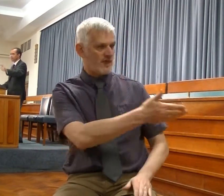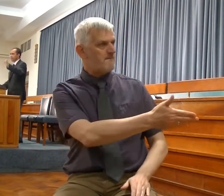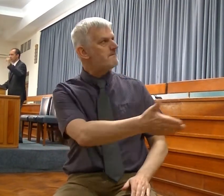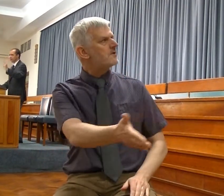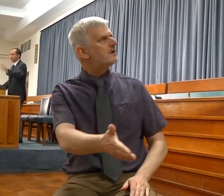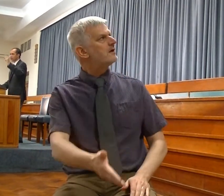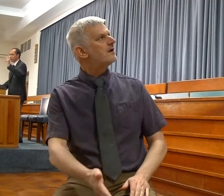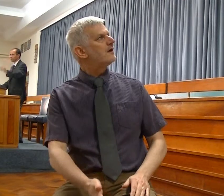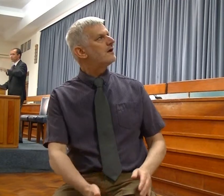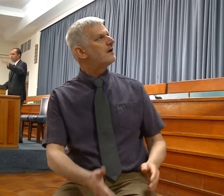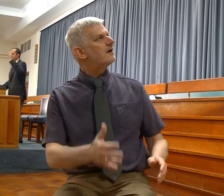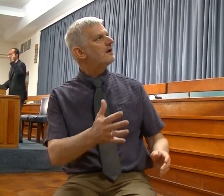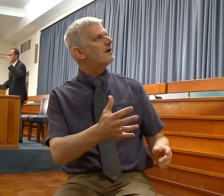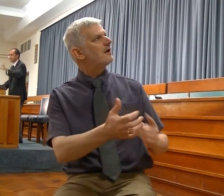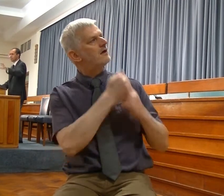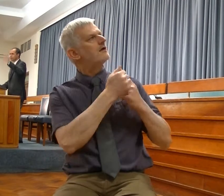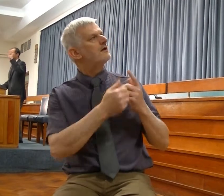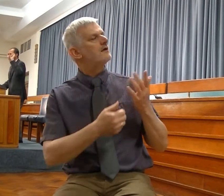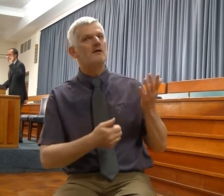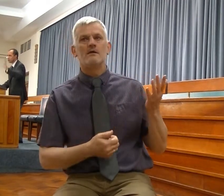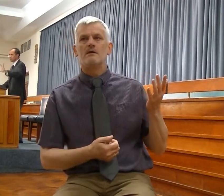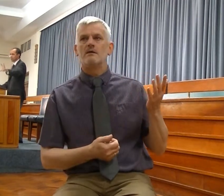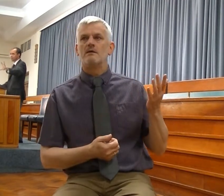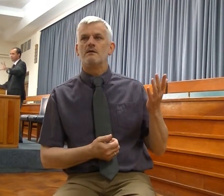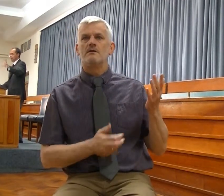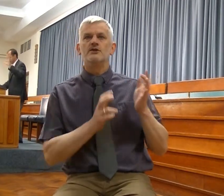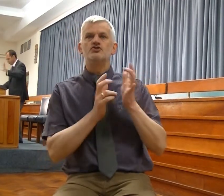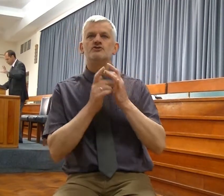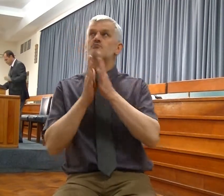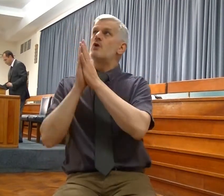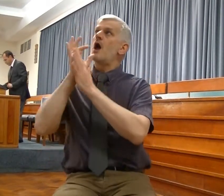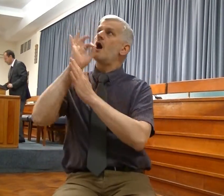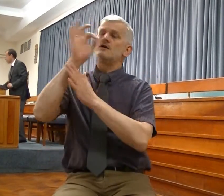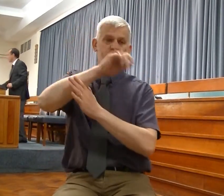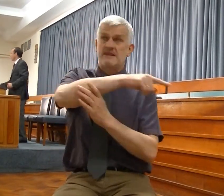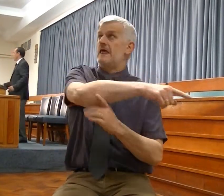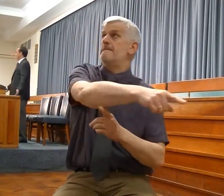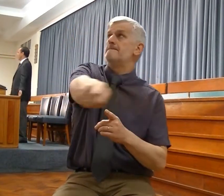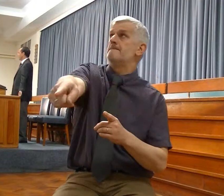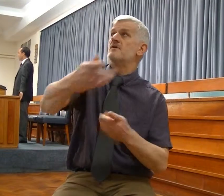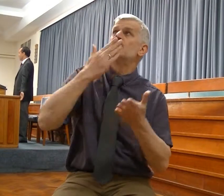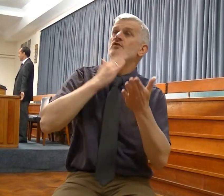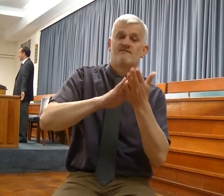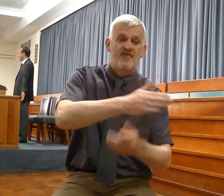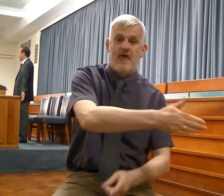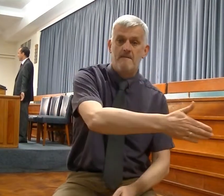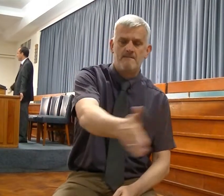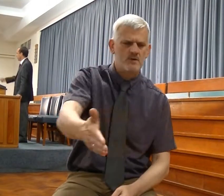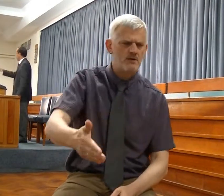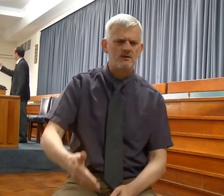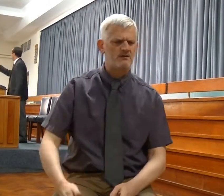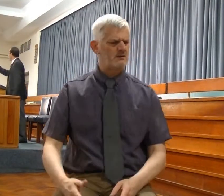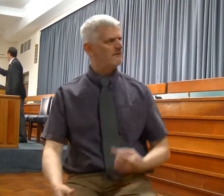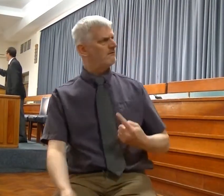his opponents, praying for those who were against him, those who spurned him, and he was praying for them. So what brought the